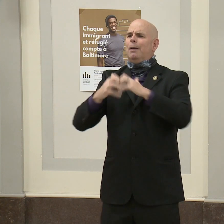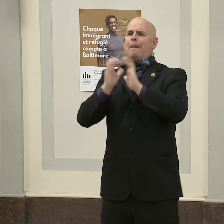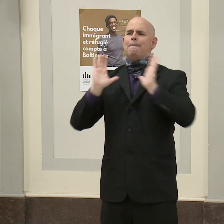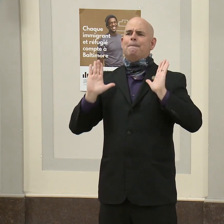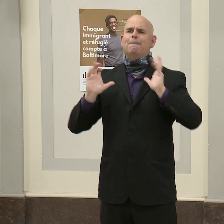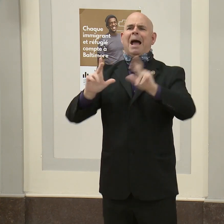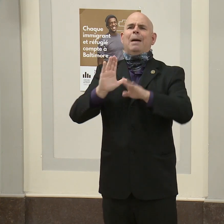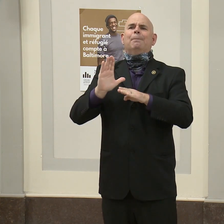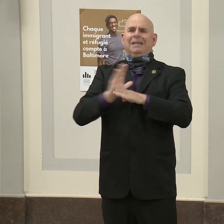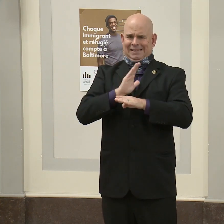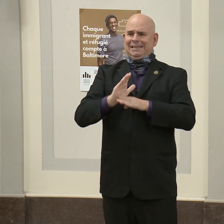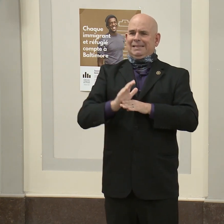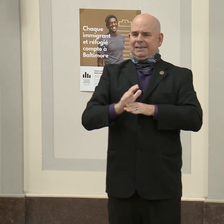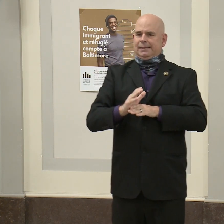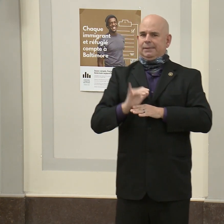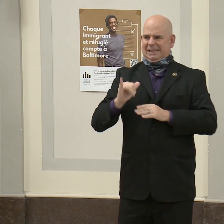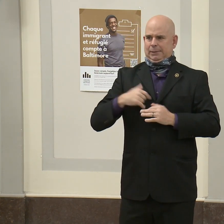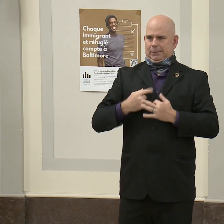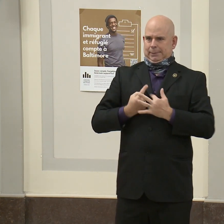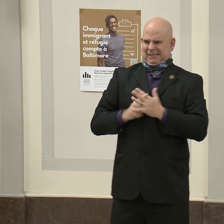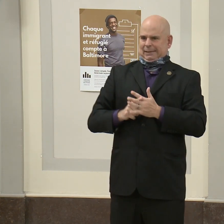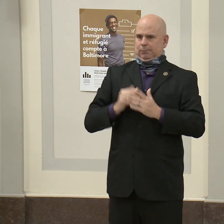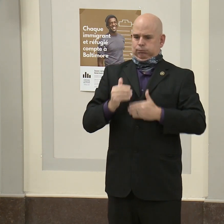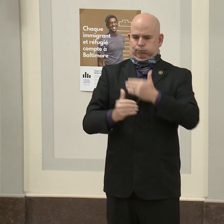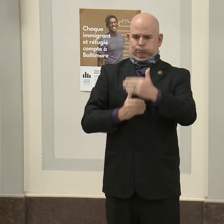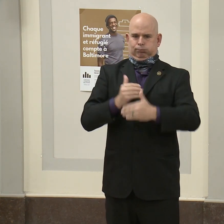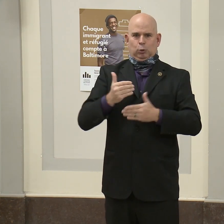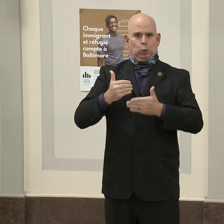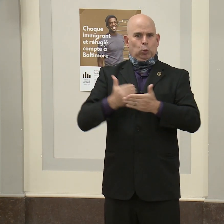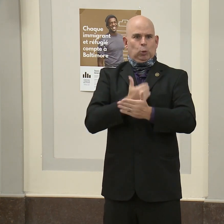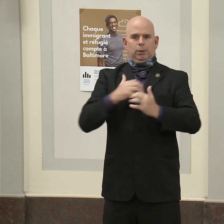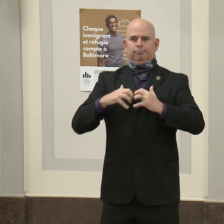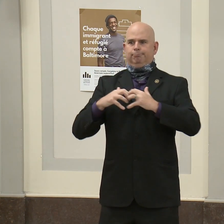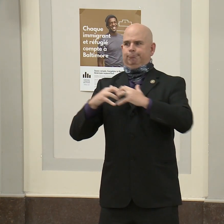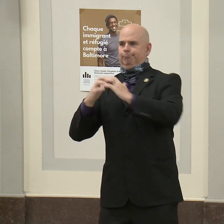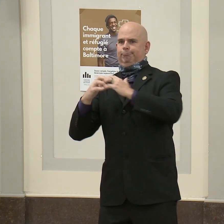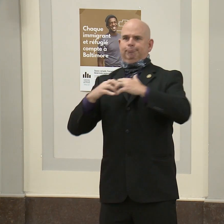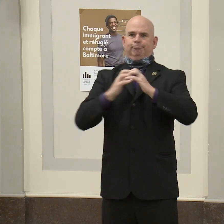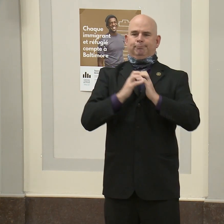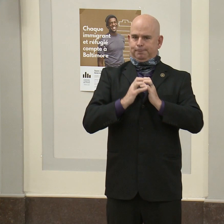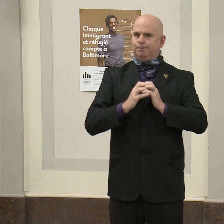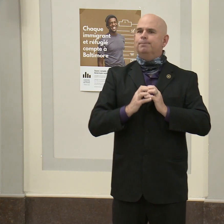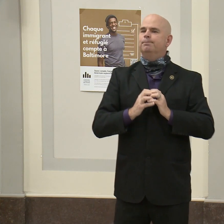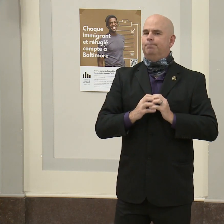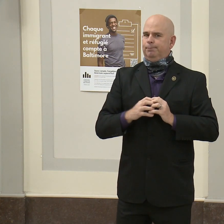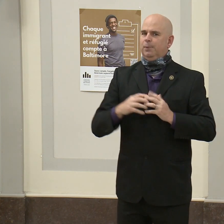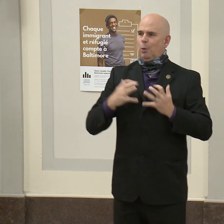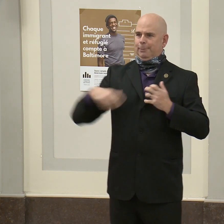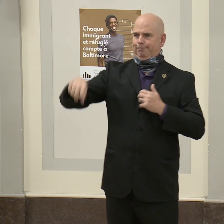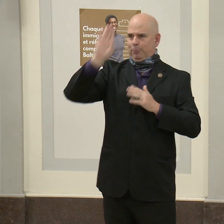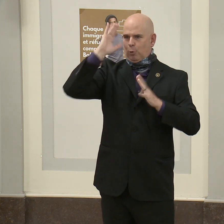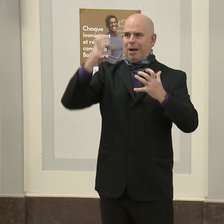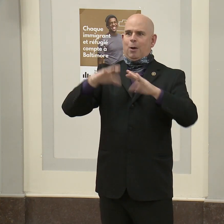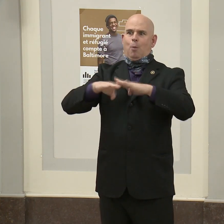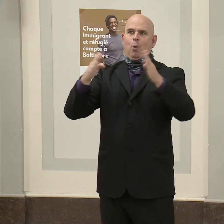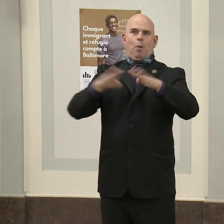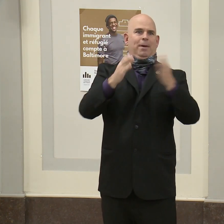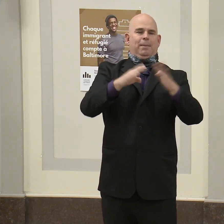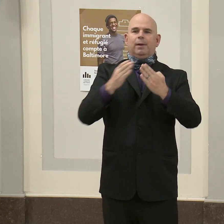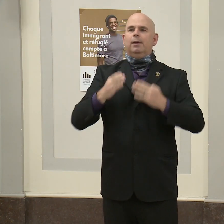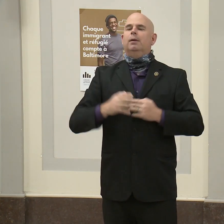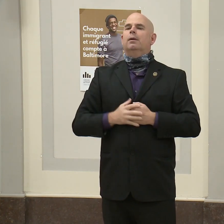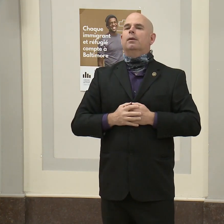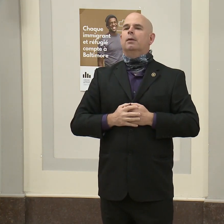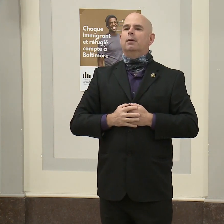continued recovery and eventual reopening. We also developed an emergency COVID-19 discount program for all Baltimore